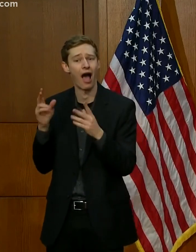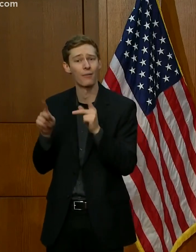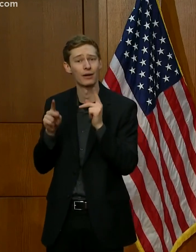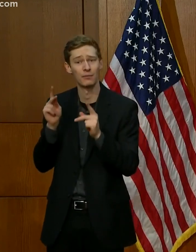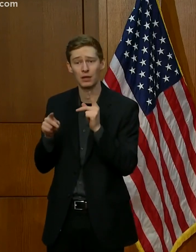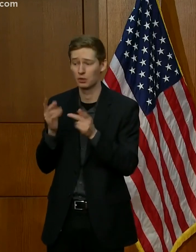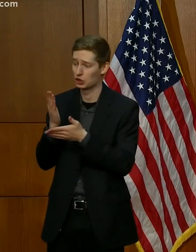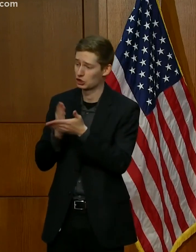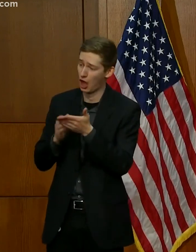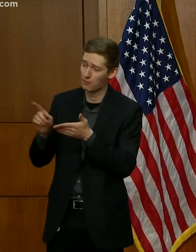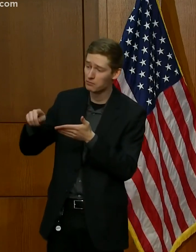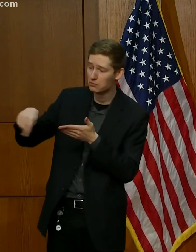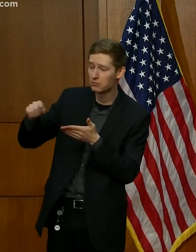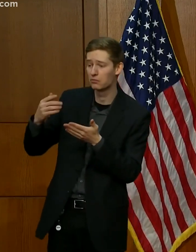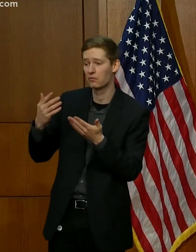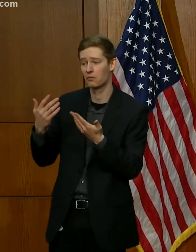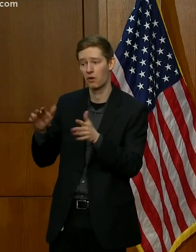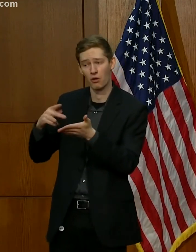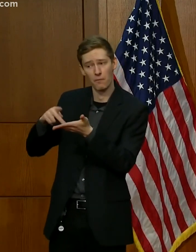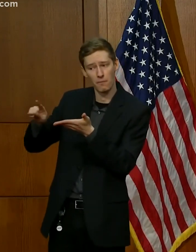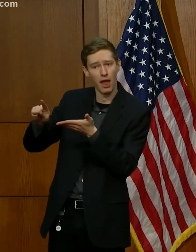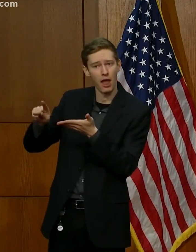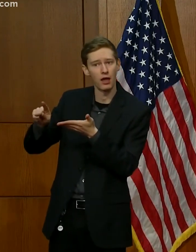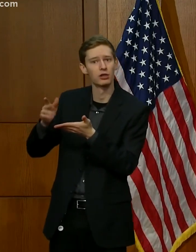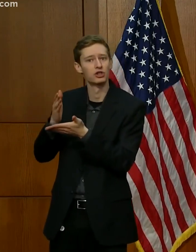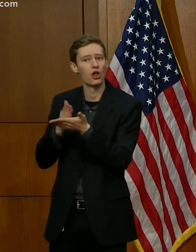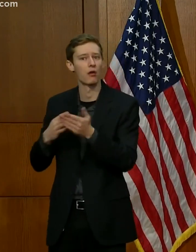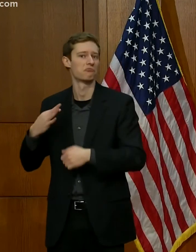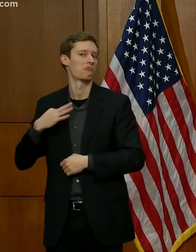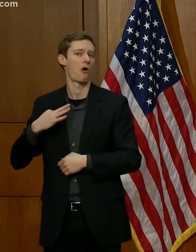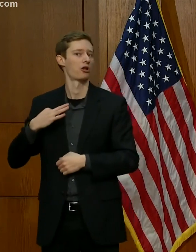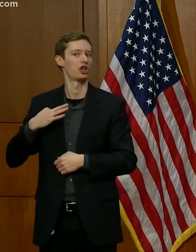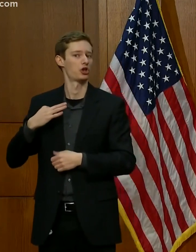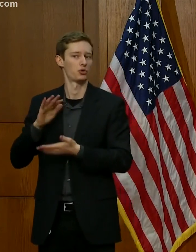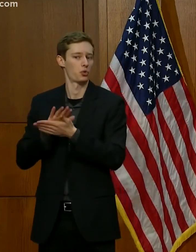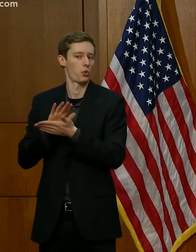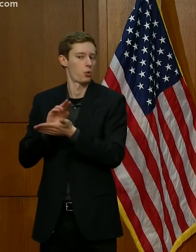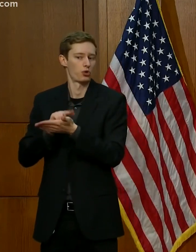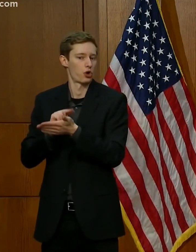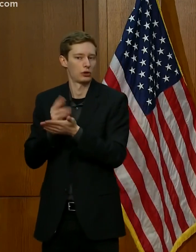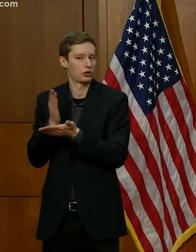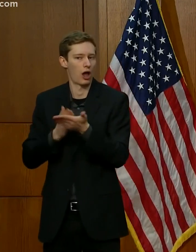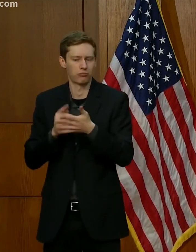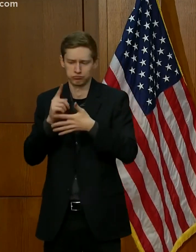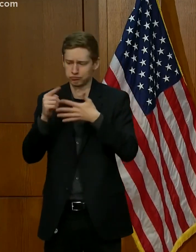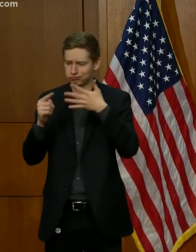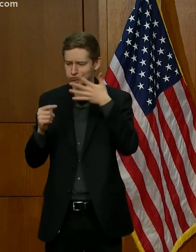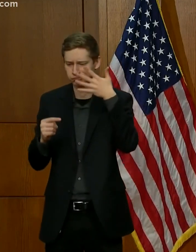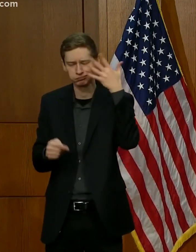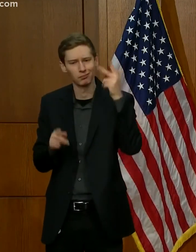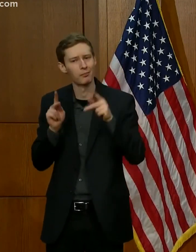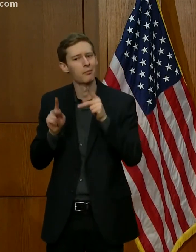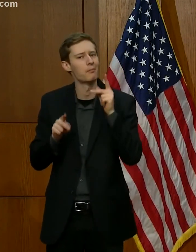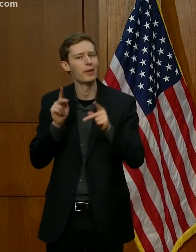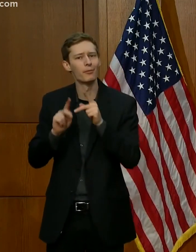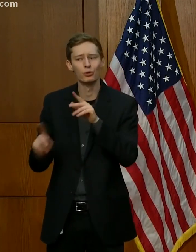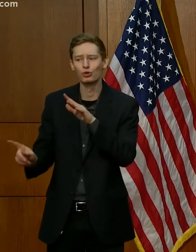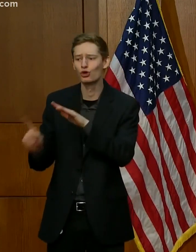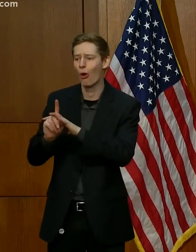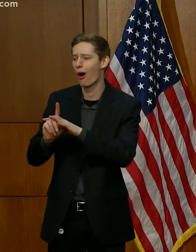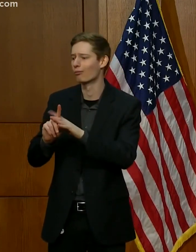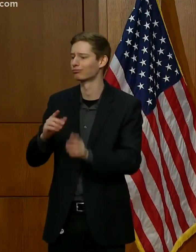on a payroll, some have volunteered, school nurses. I mean, I could go right down the list. People that show up